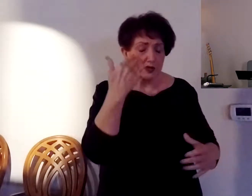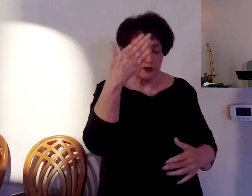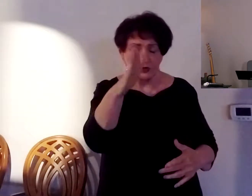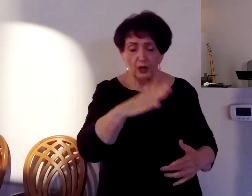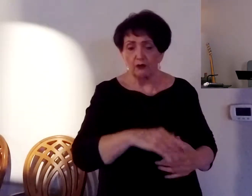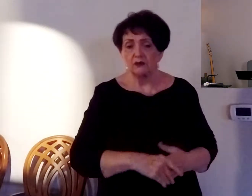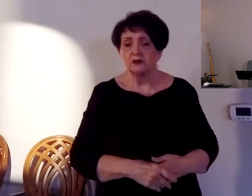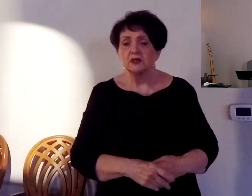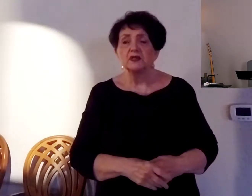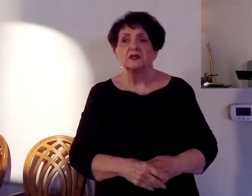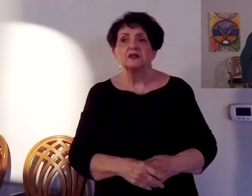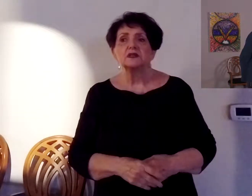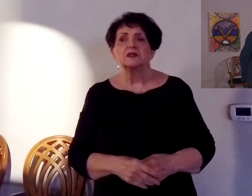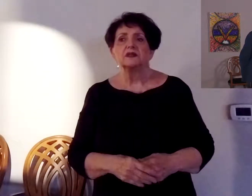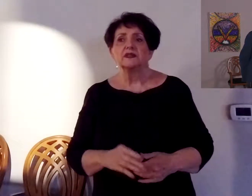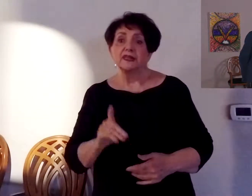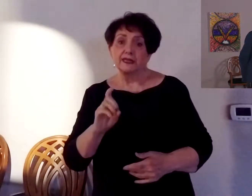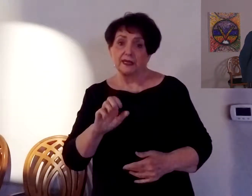so here's the deal.